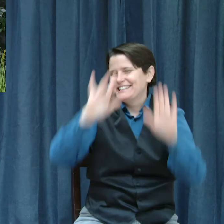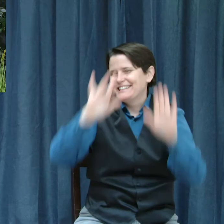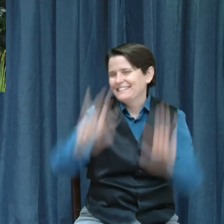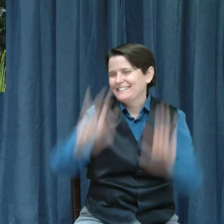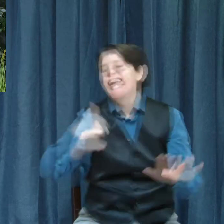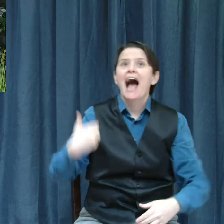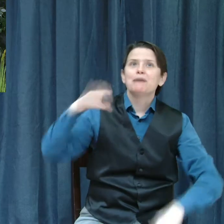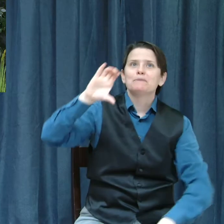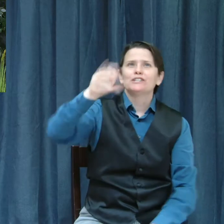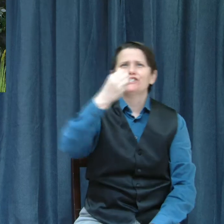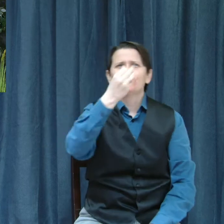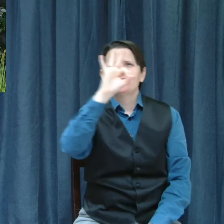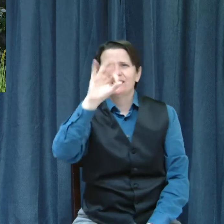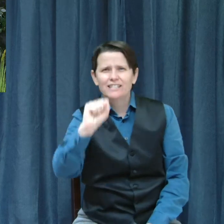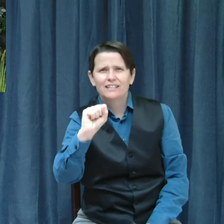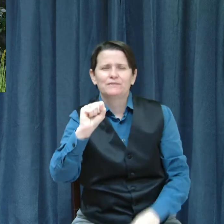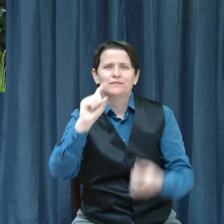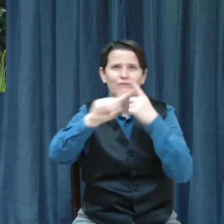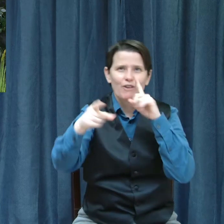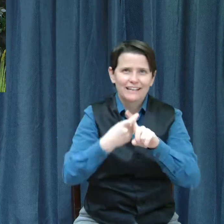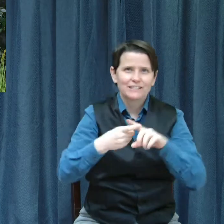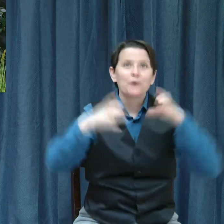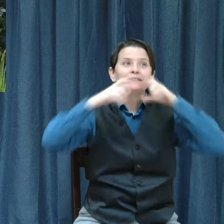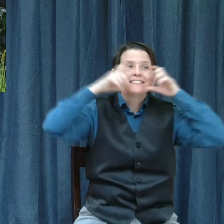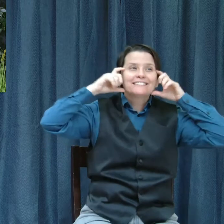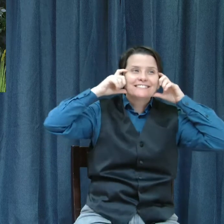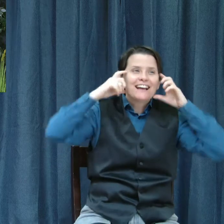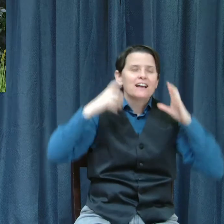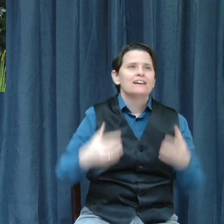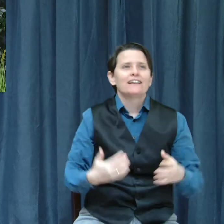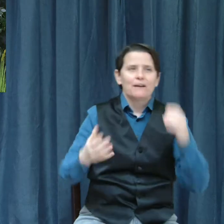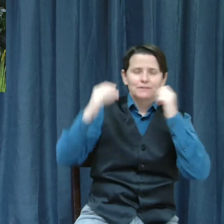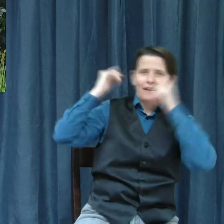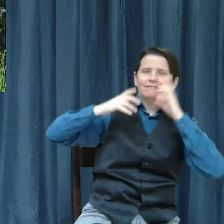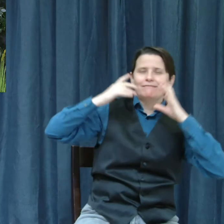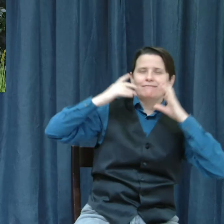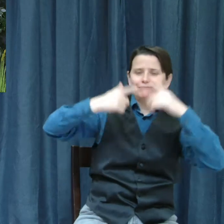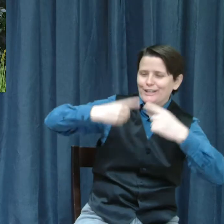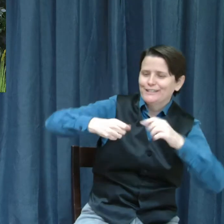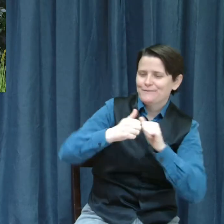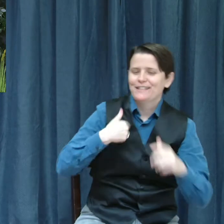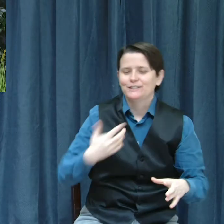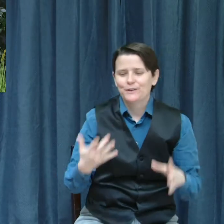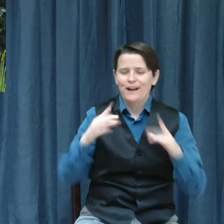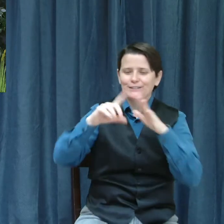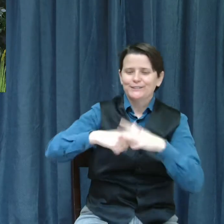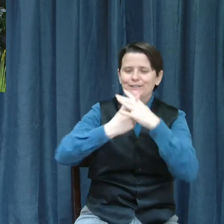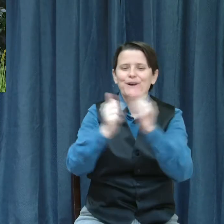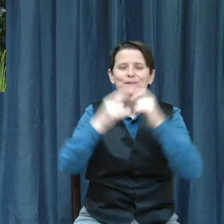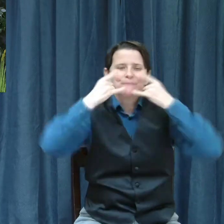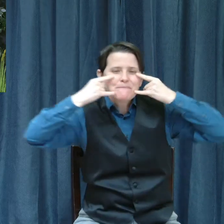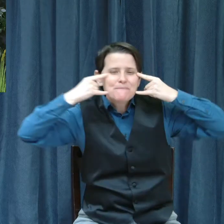I couldn't figure out how to get it on, so I figured I better start with it on and take it off. Anyway, good morning and welcome to Unity Church of the Hills.